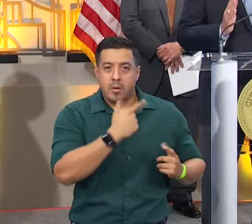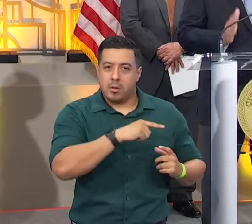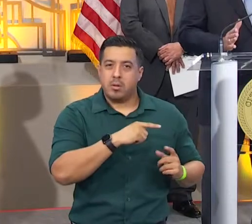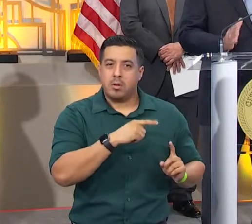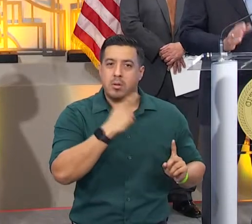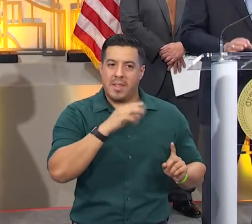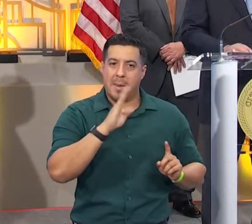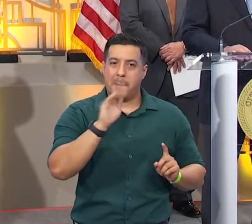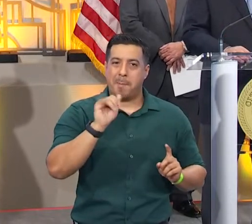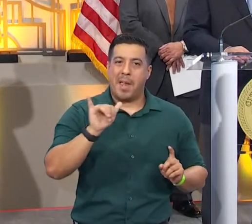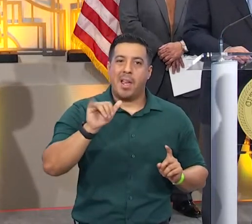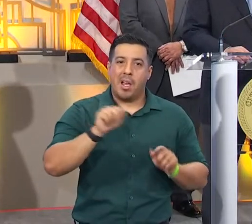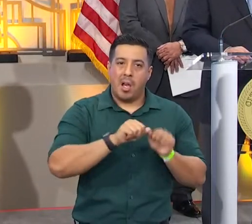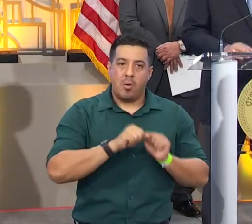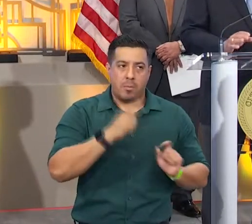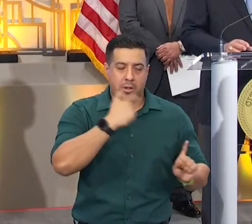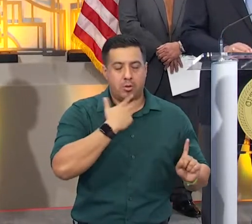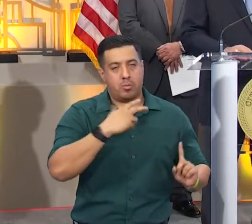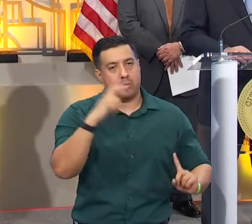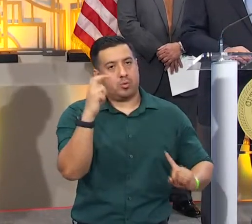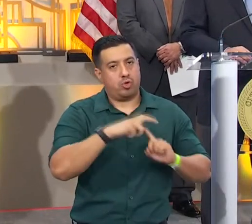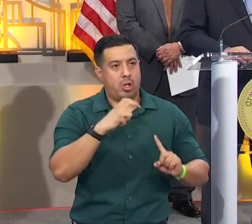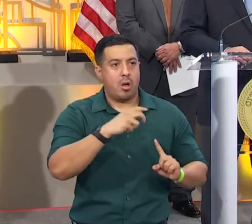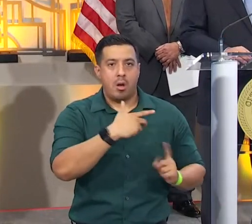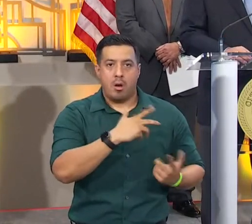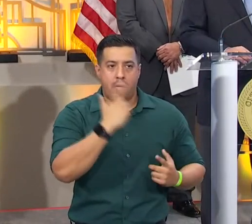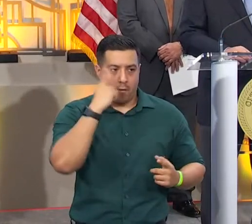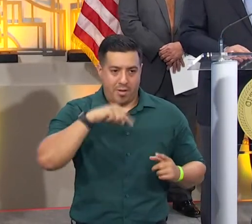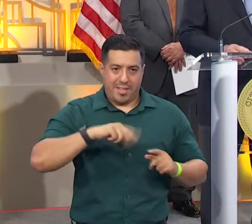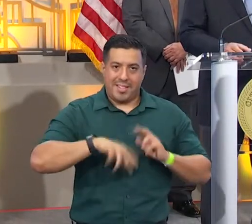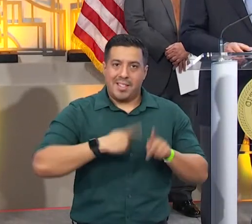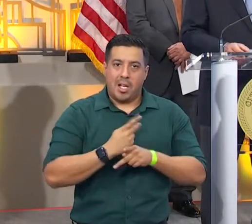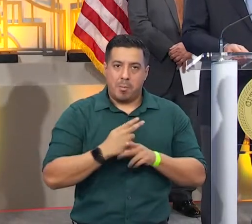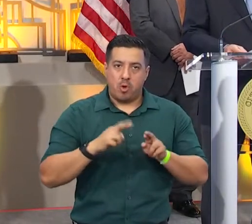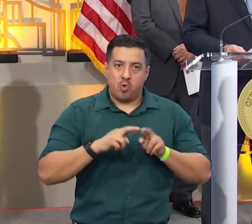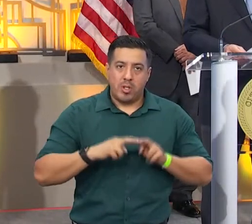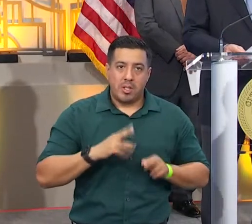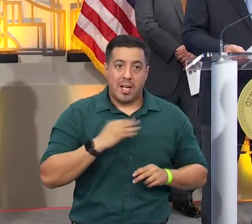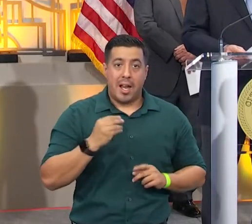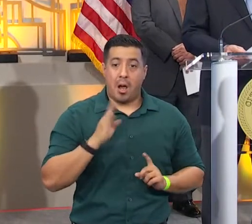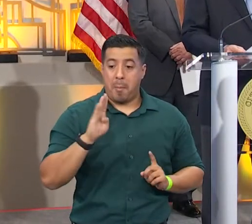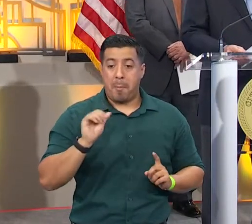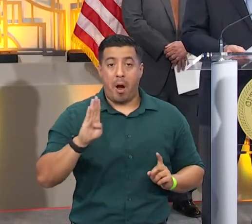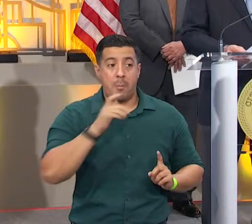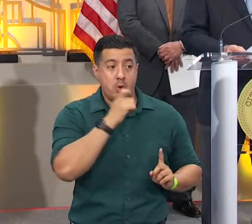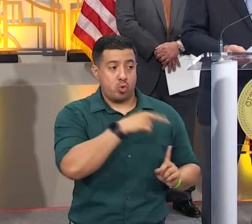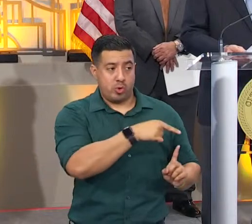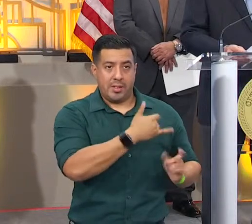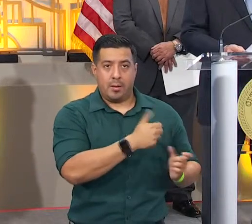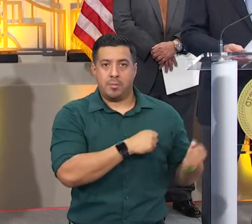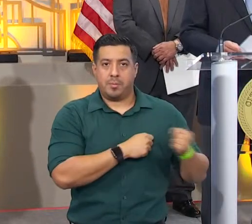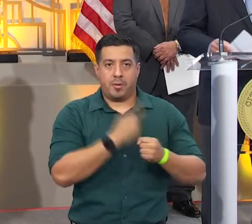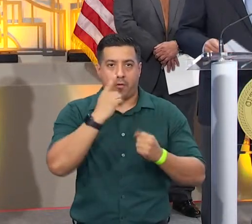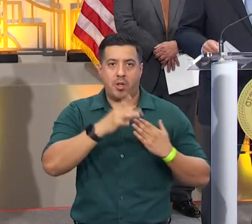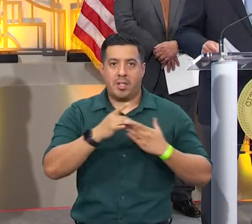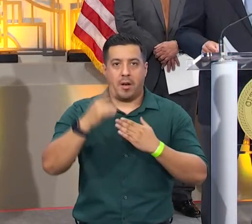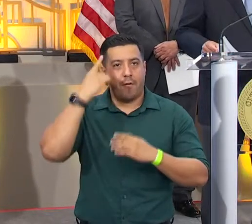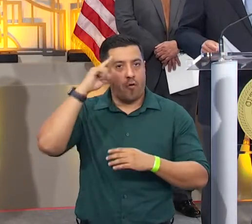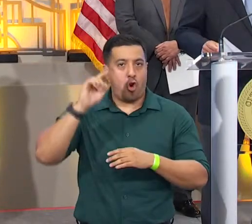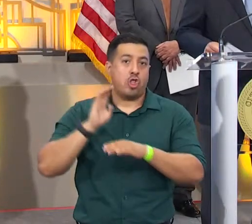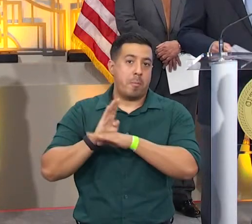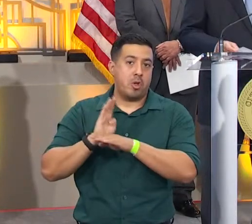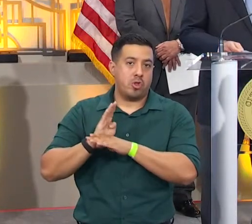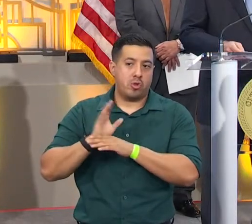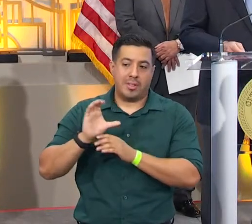a stalwart champion for this region. And Bob, your leadership in positioning Houston as a leader in commercial space has